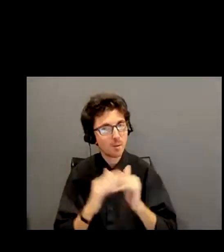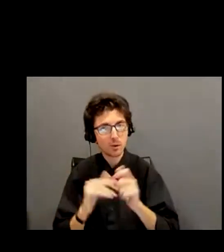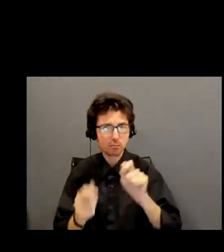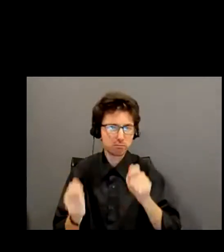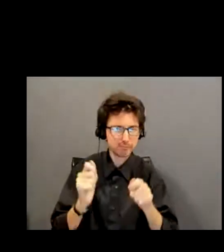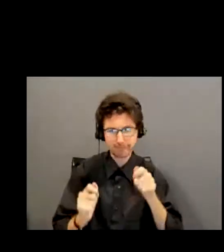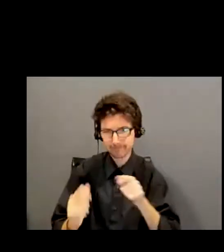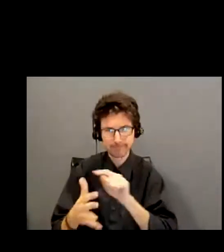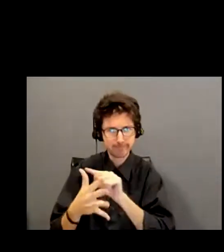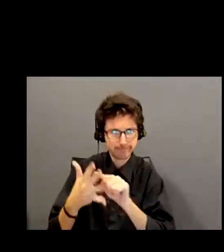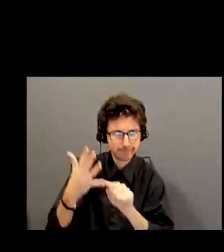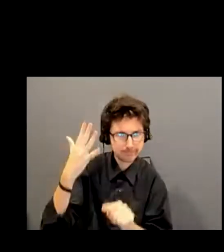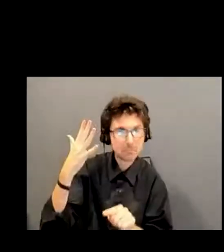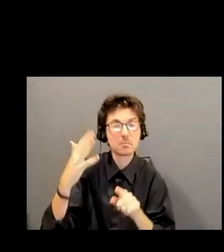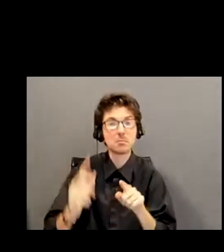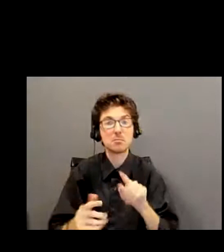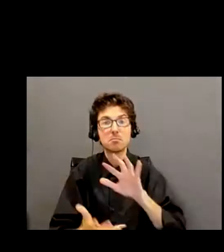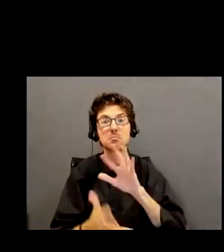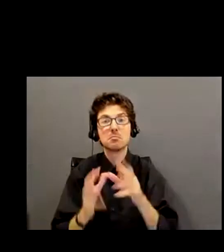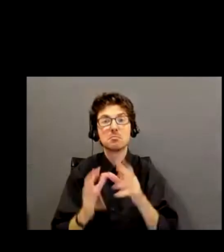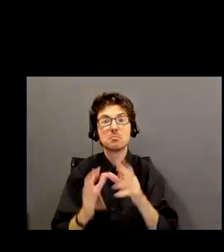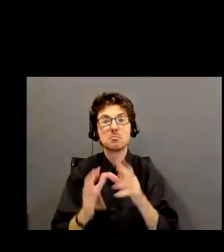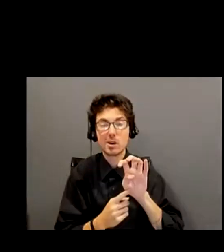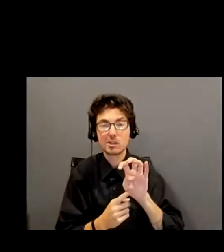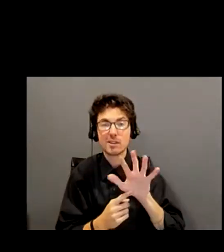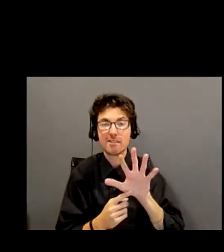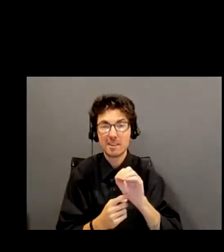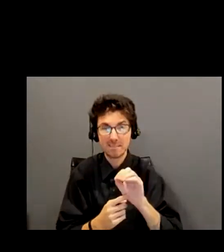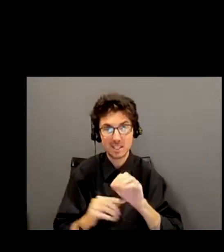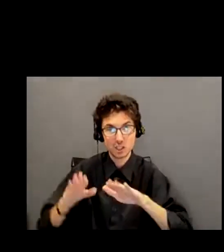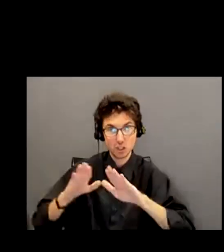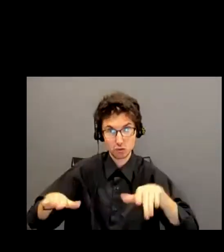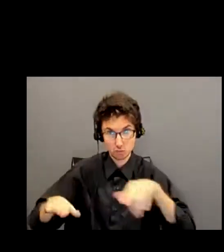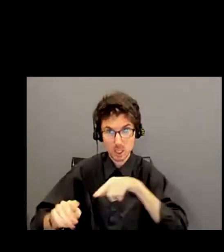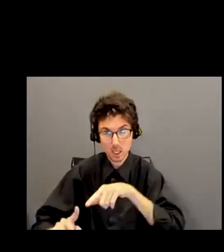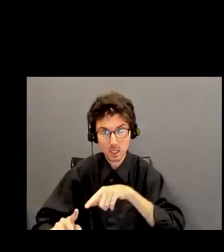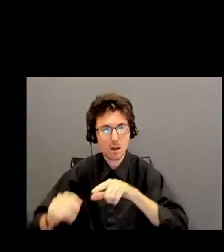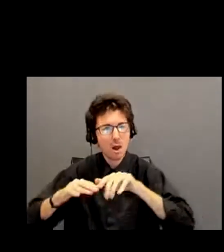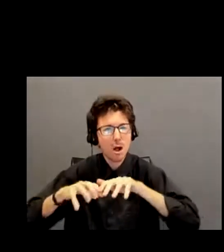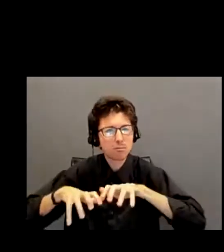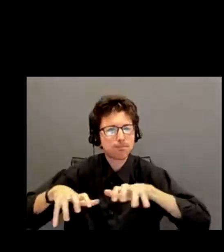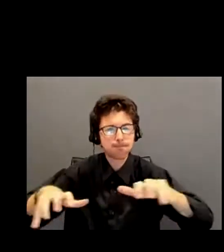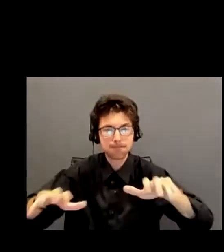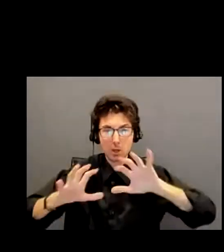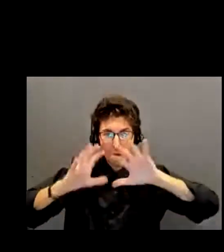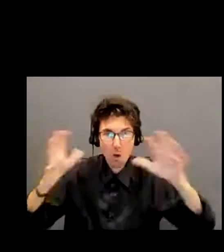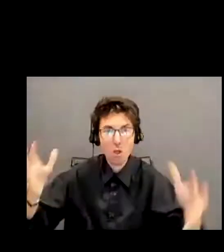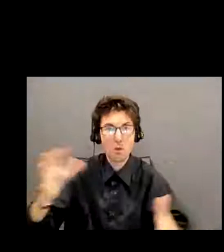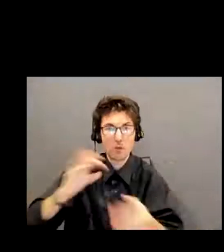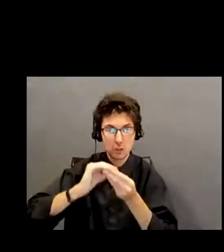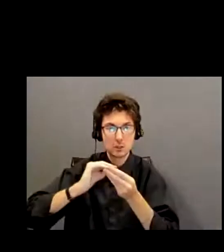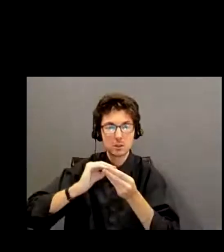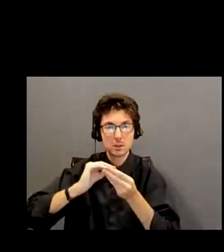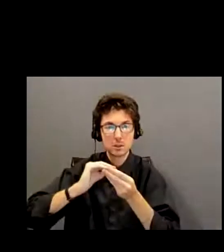kids throughout the organization and over 500 volunteers, which is something that's very unique about